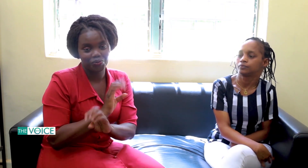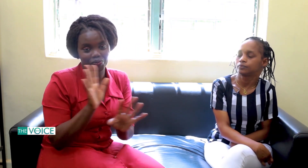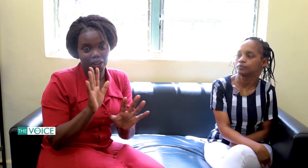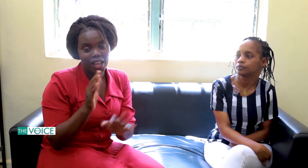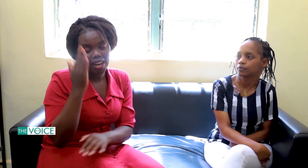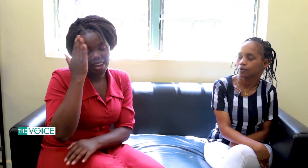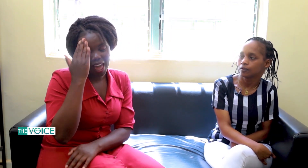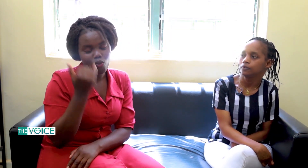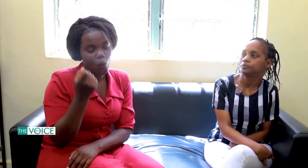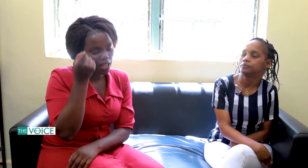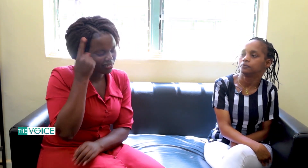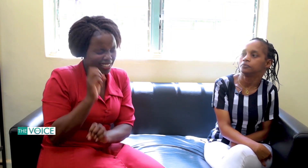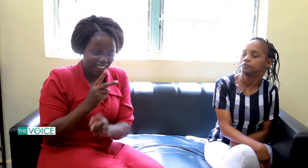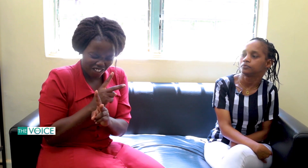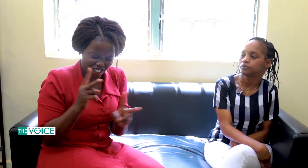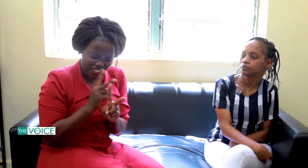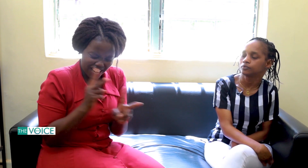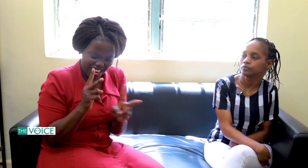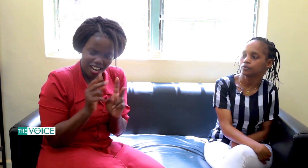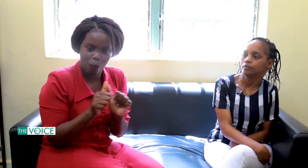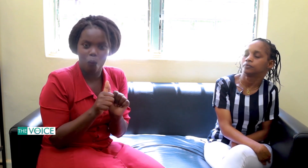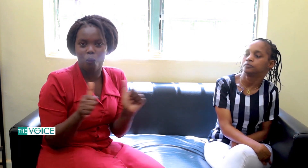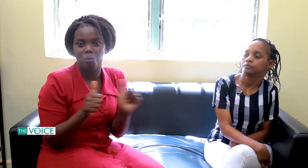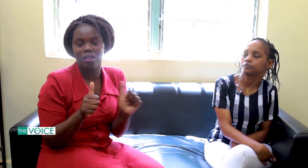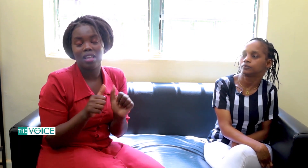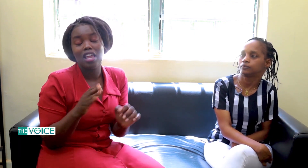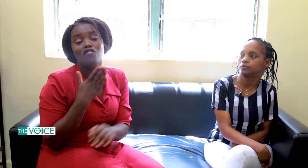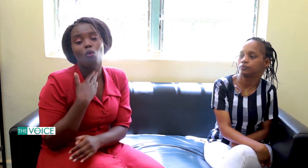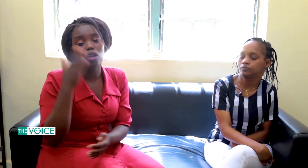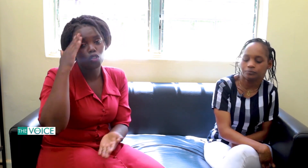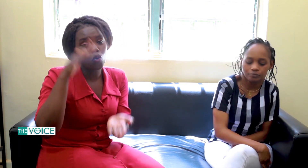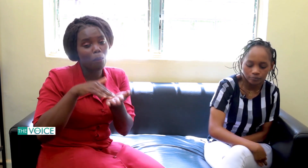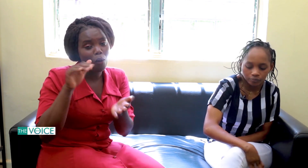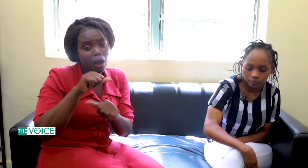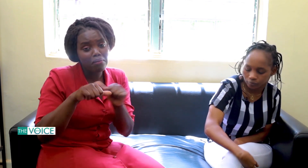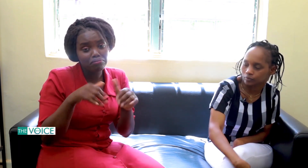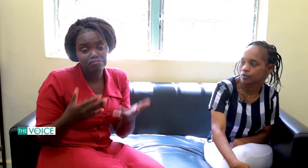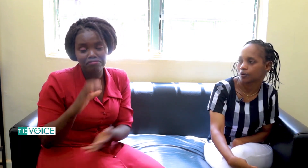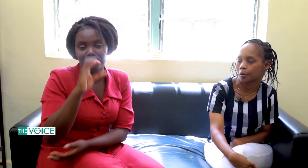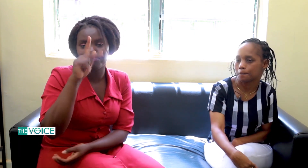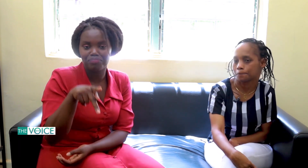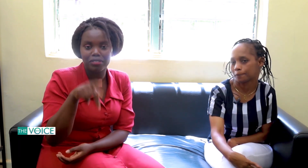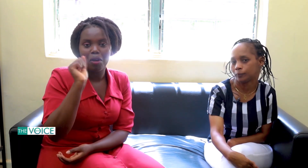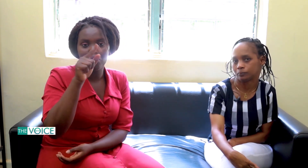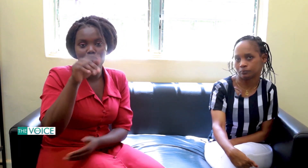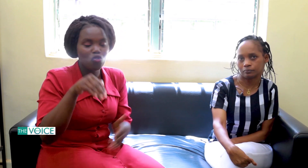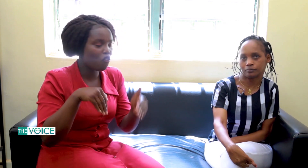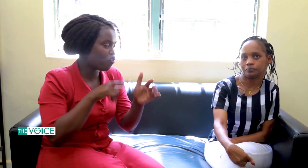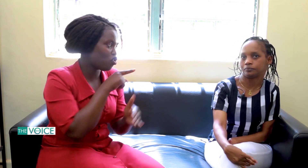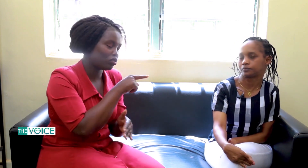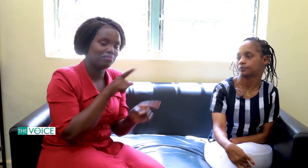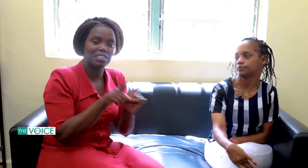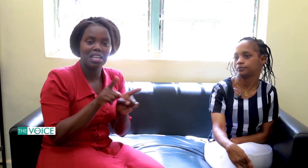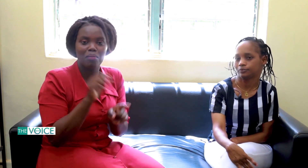Viewers, you have heard that very clearly. Now, let us understand very well. If you want to know more about cerebral